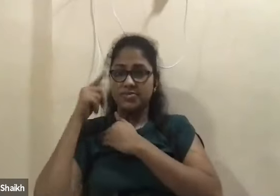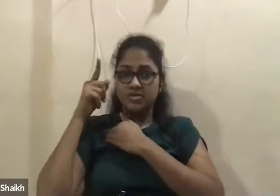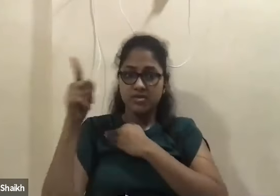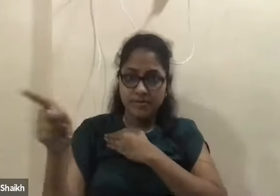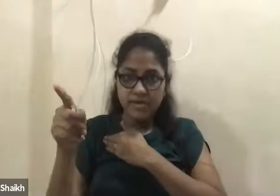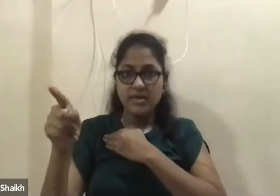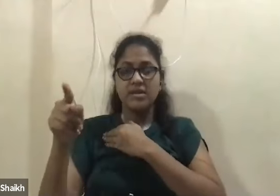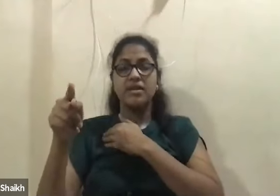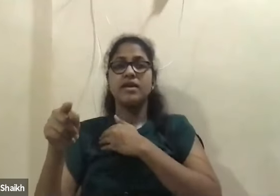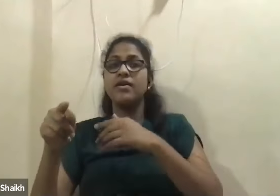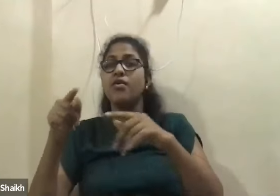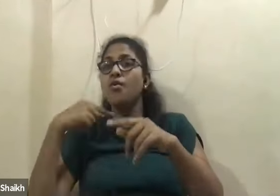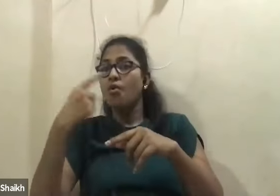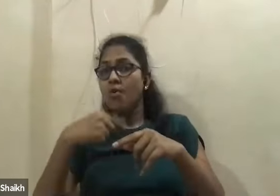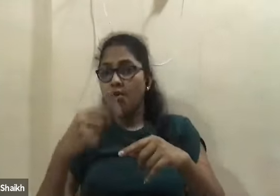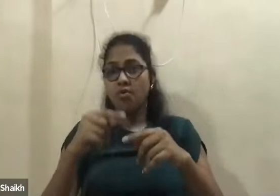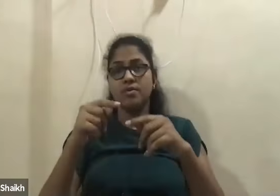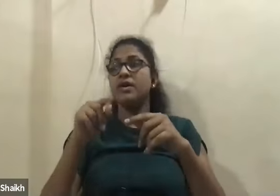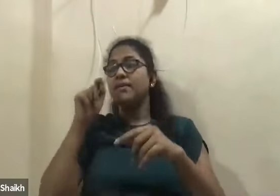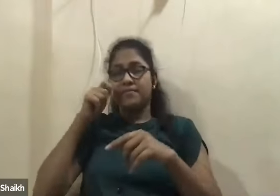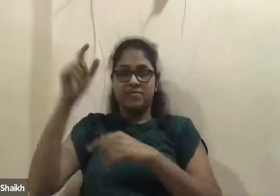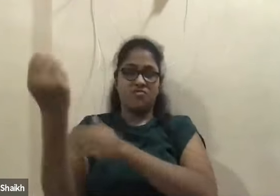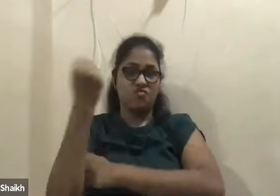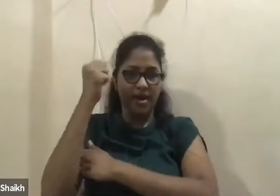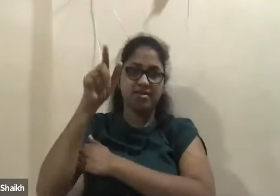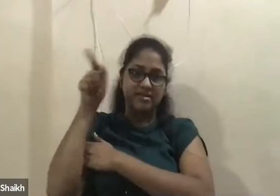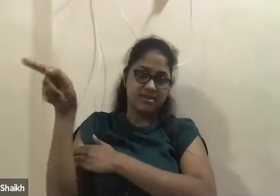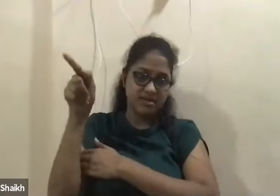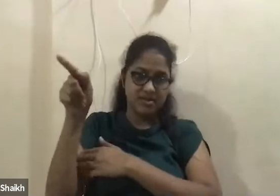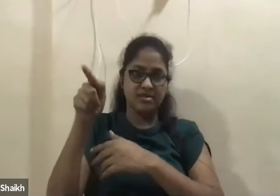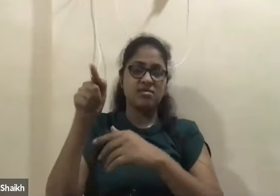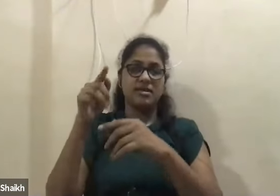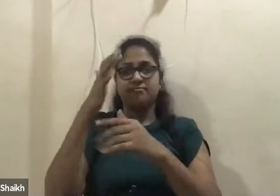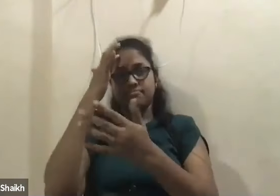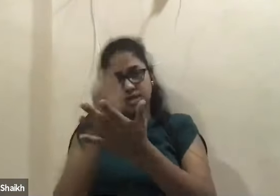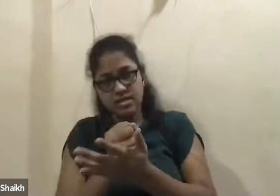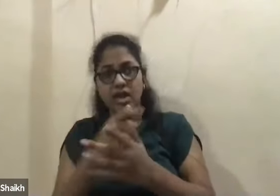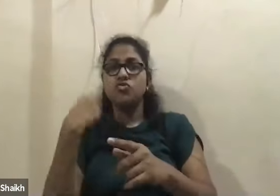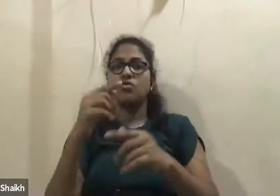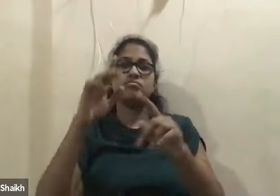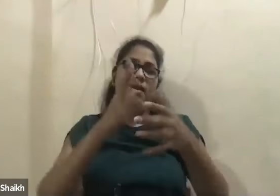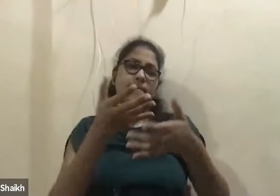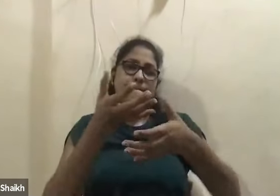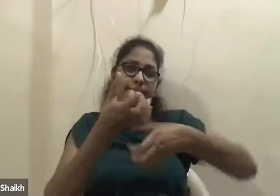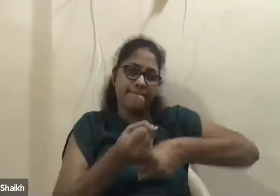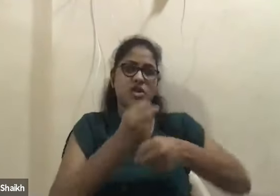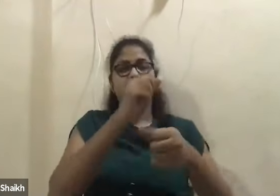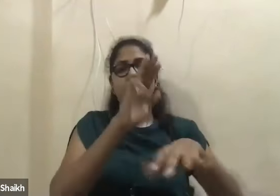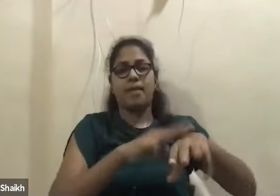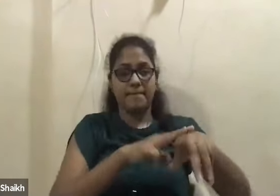been retained by her or him. Otherwise, it's the trustees who are considered as the SSE. Okay. And